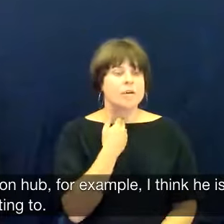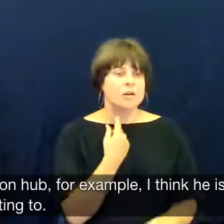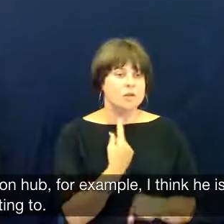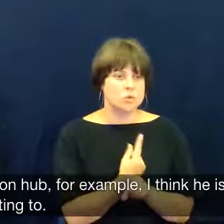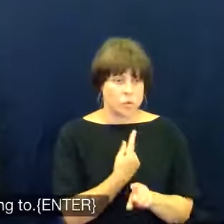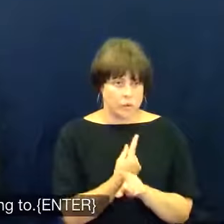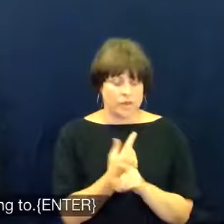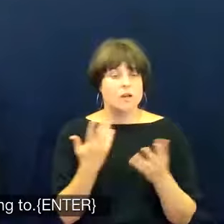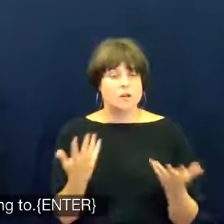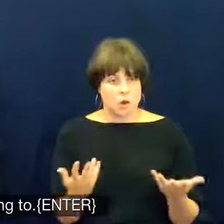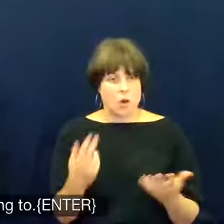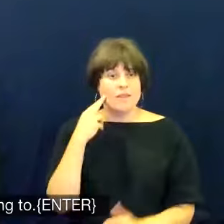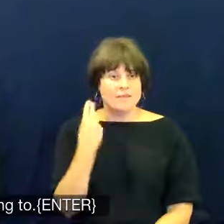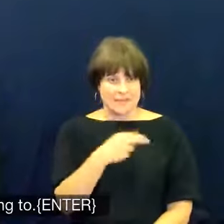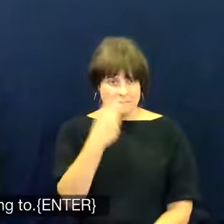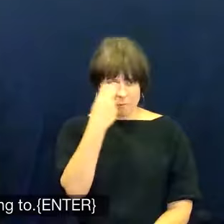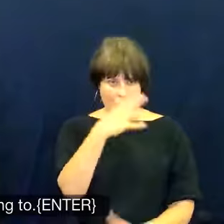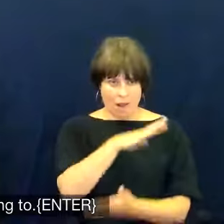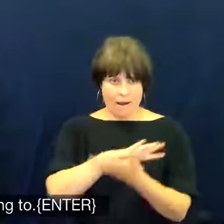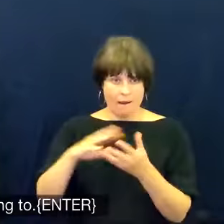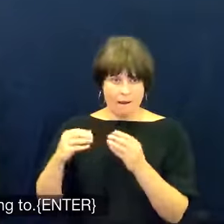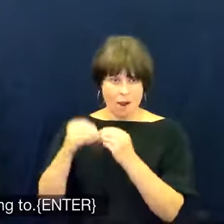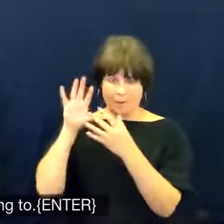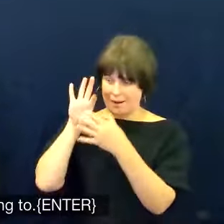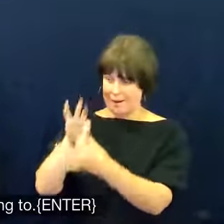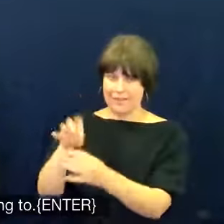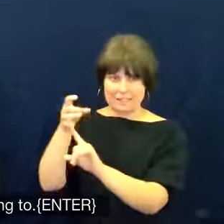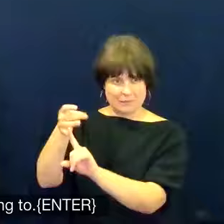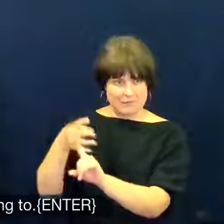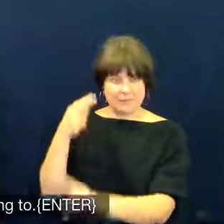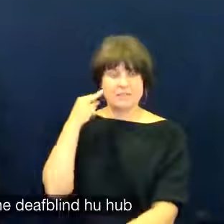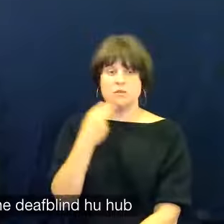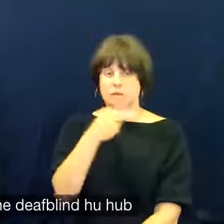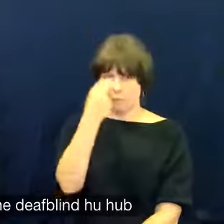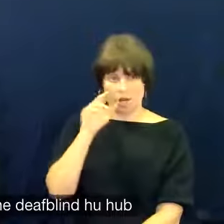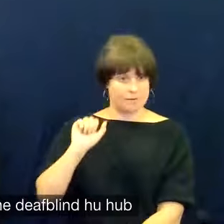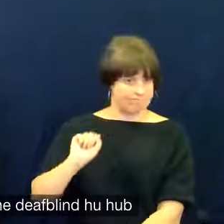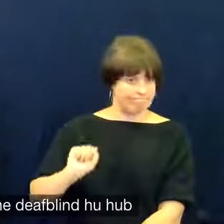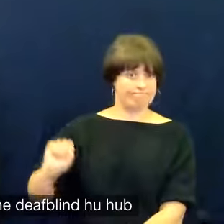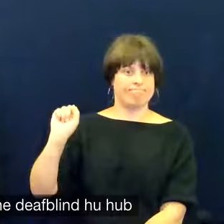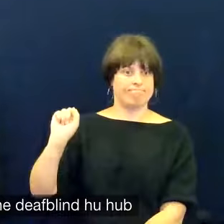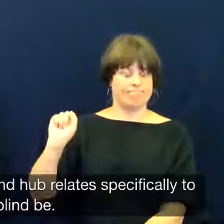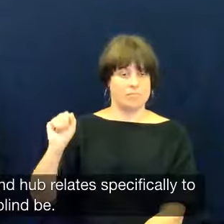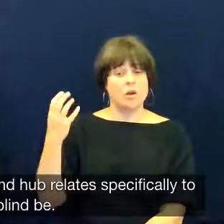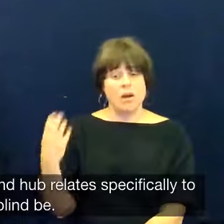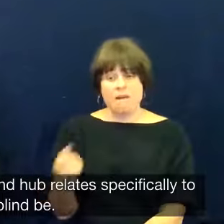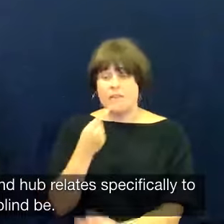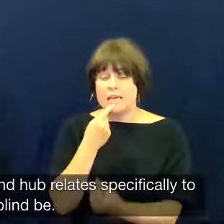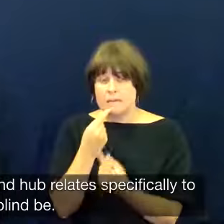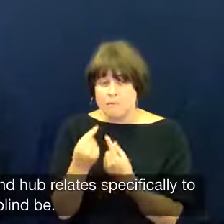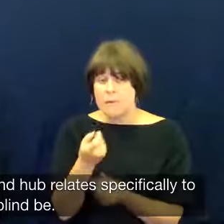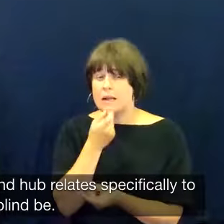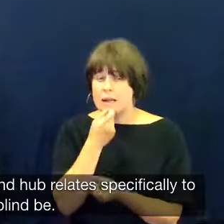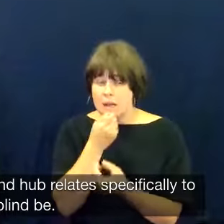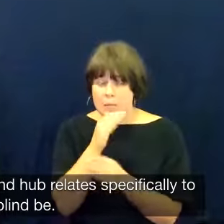So the Deafblind Hub relates specifically to deafblindness. So there would be information a little